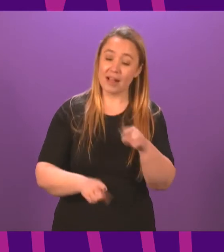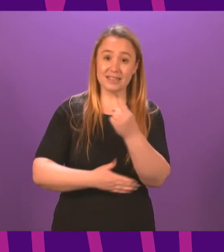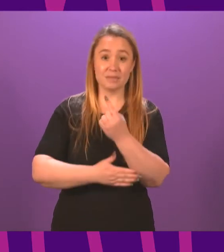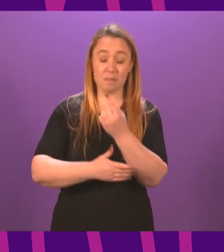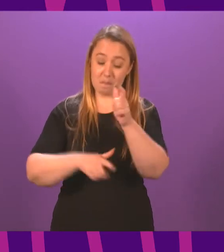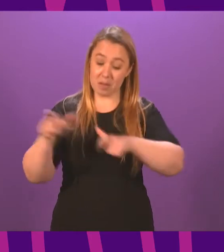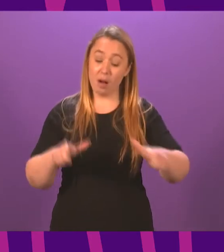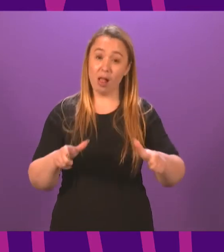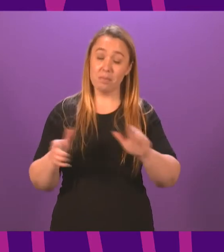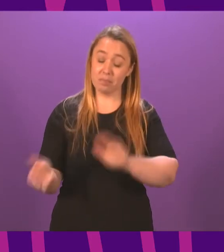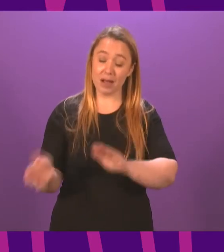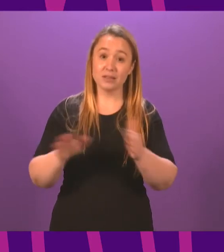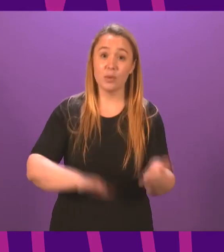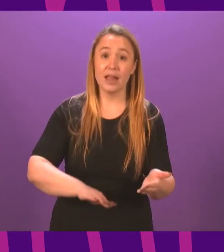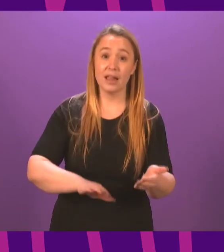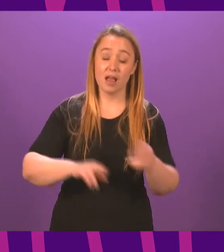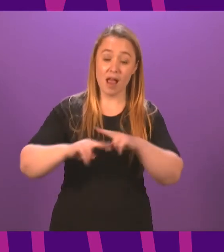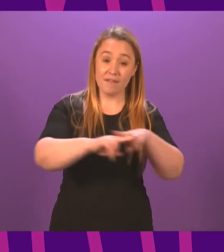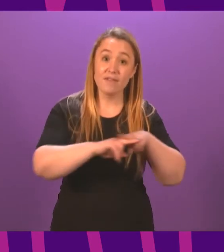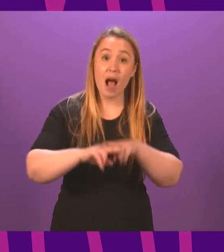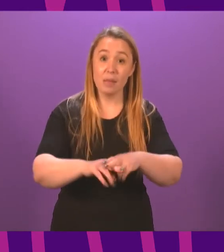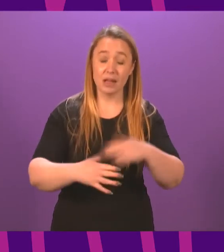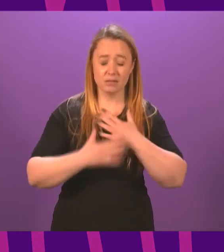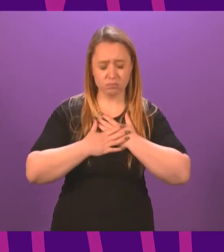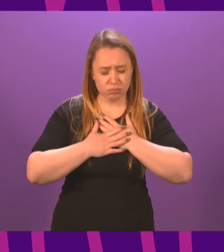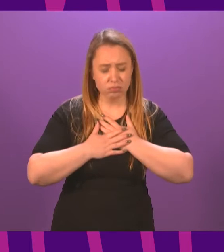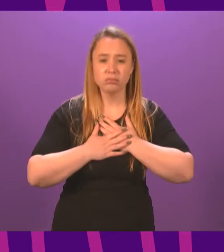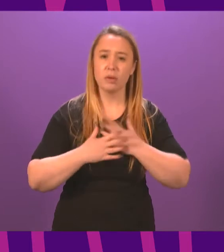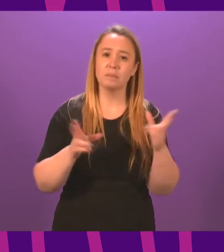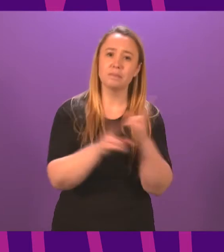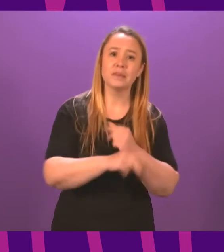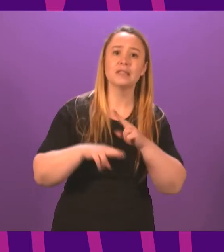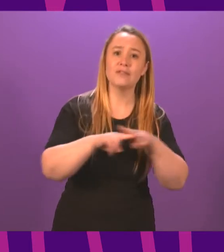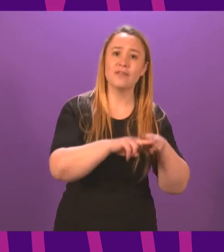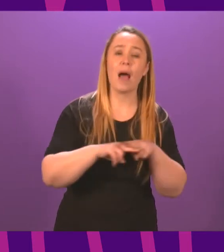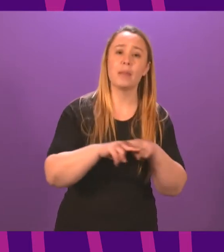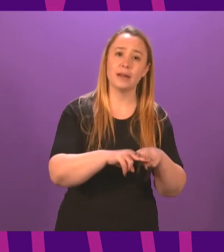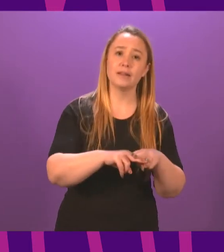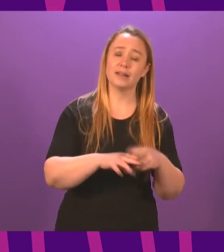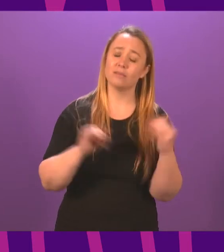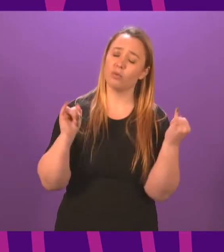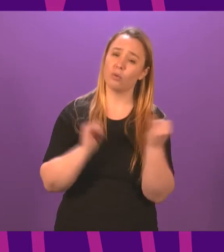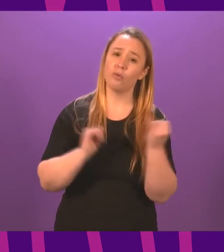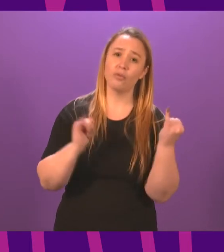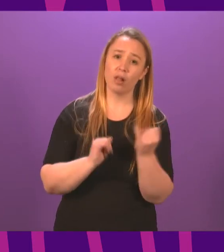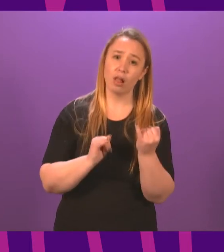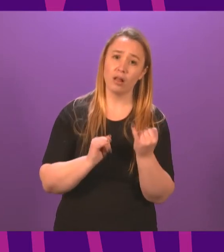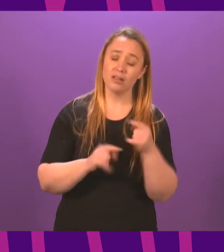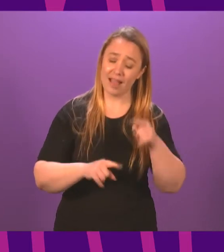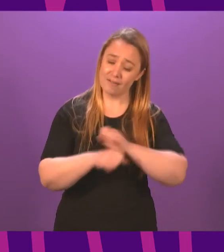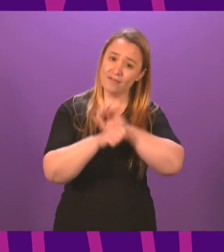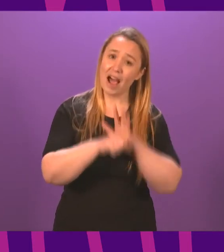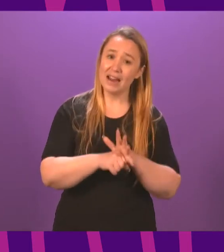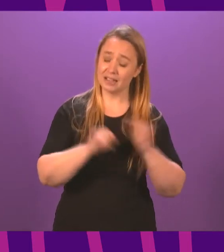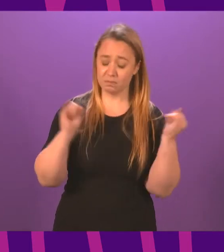lost and the sorrow felt by grieving families and friends of all those who have sadly succumbed to this awful and deadly virus. And as ever,